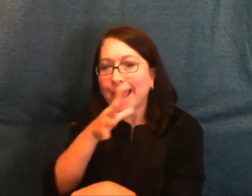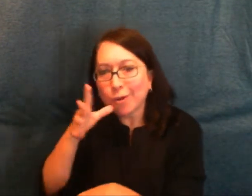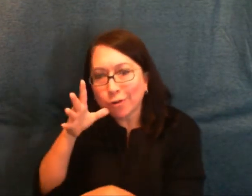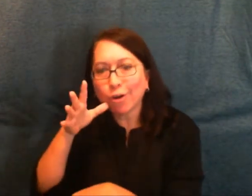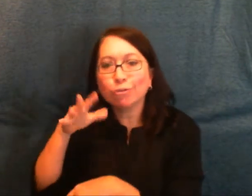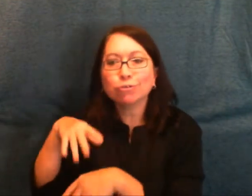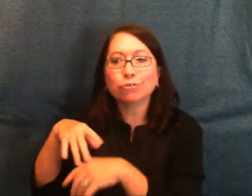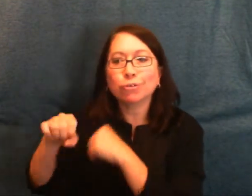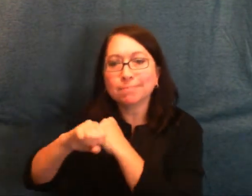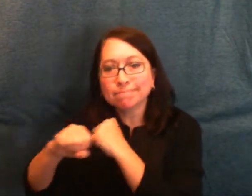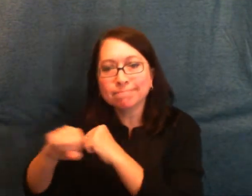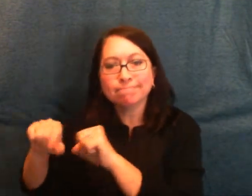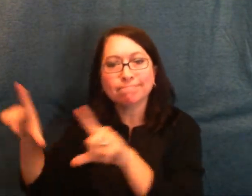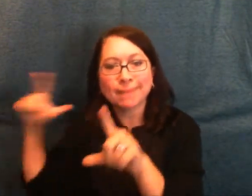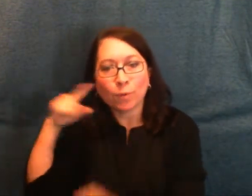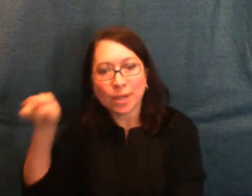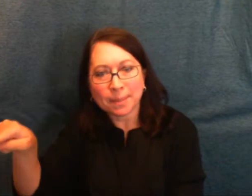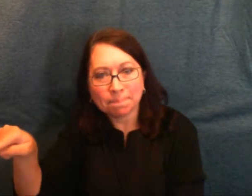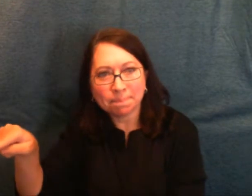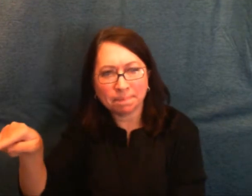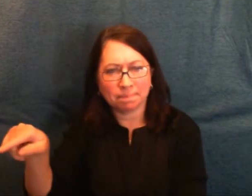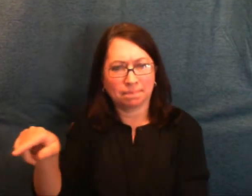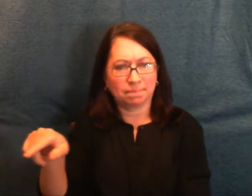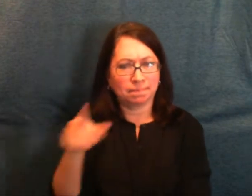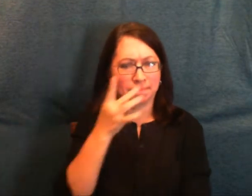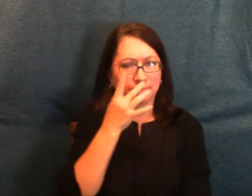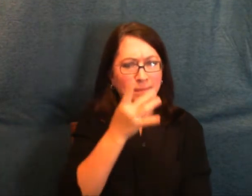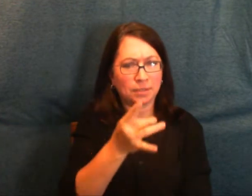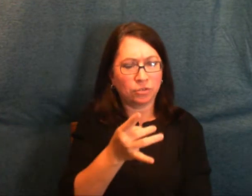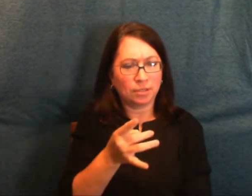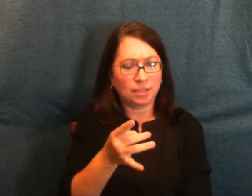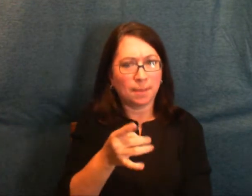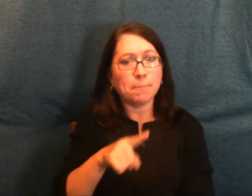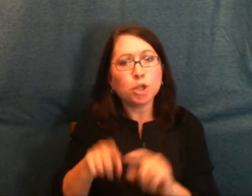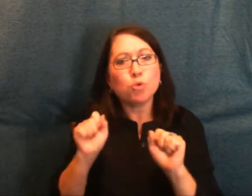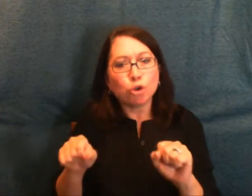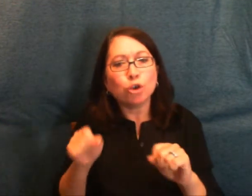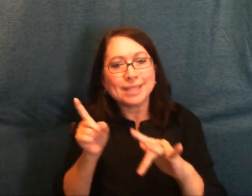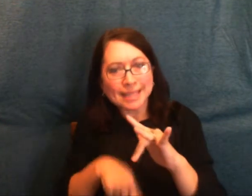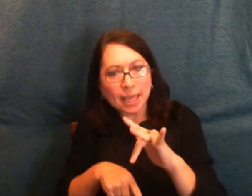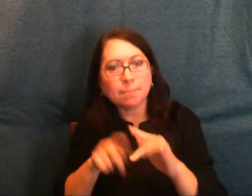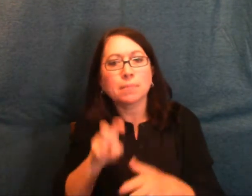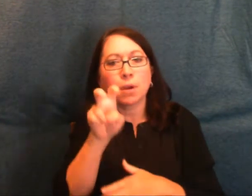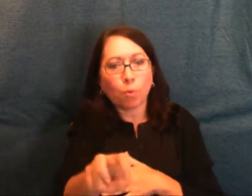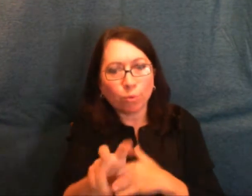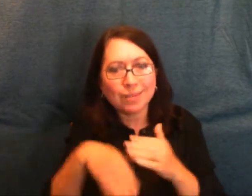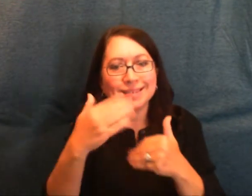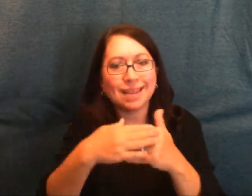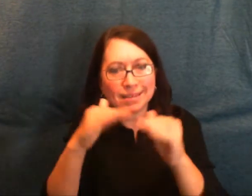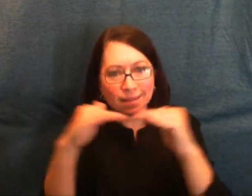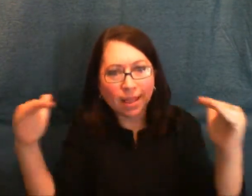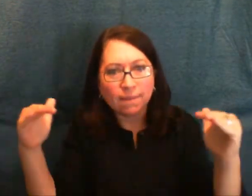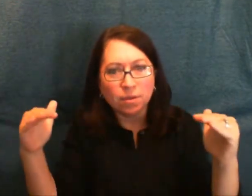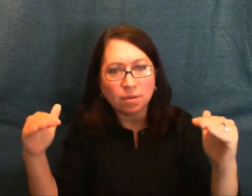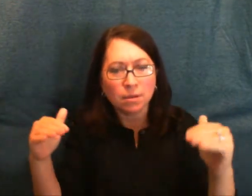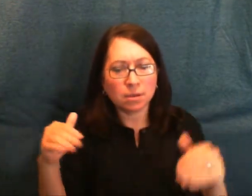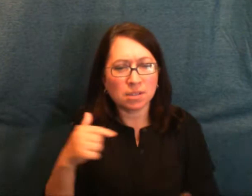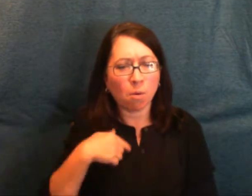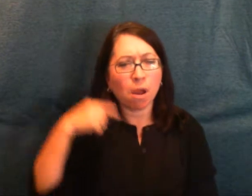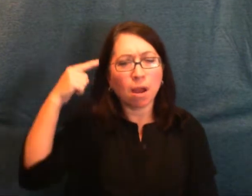and go on to the next level. So he had a really good idea. I put another phone in front of my face so